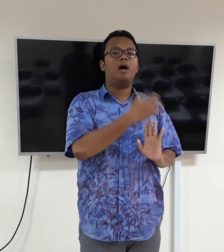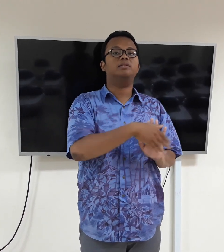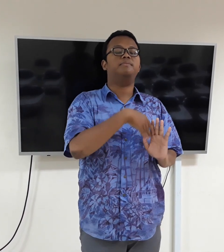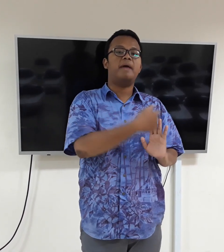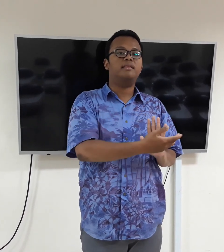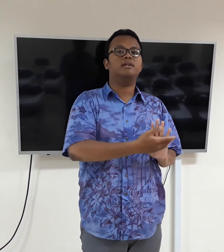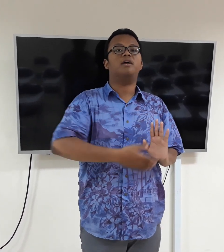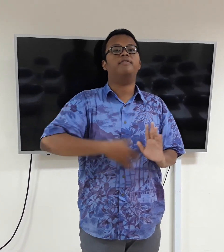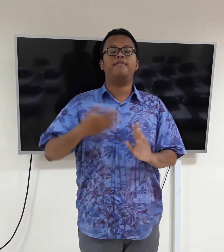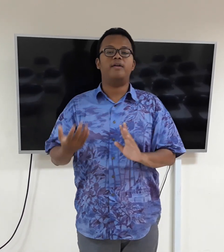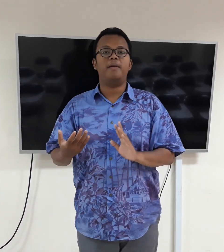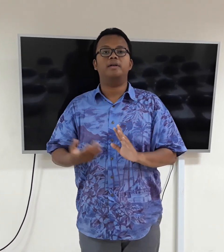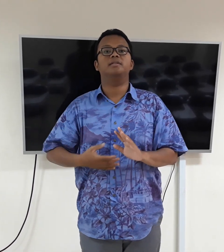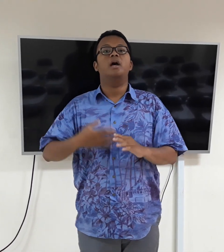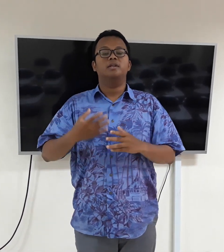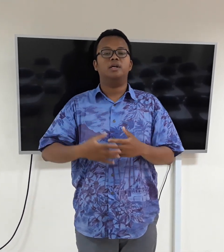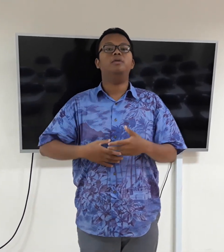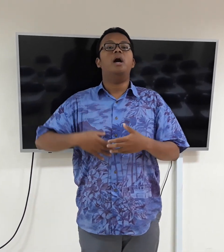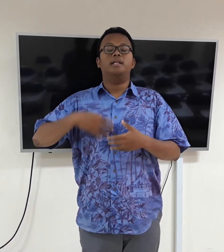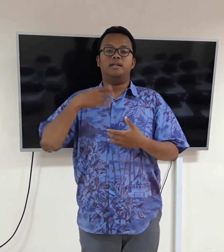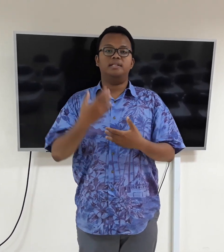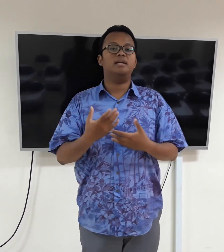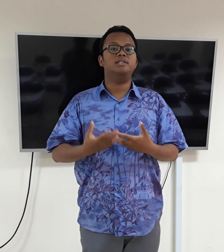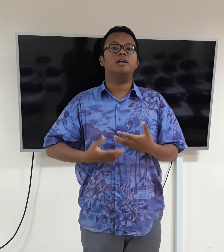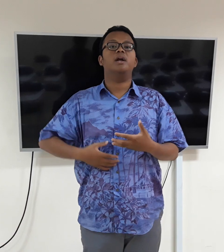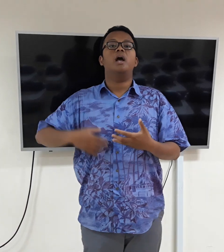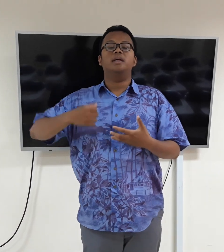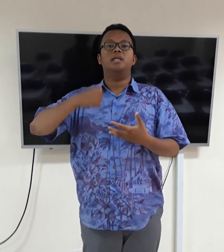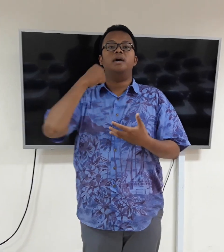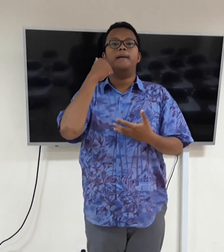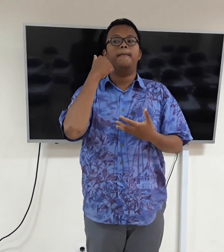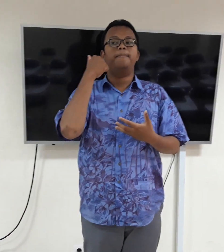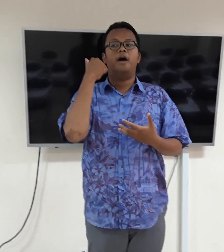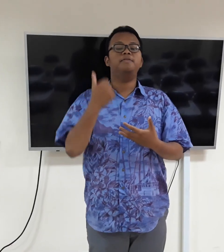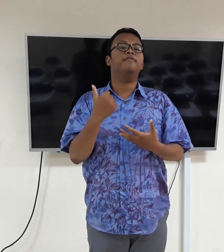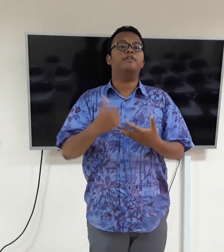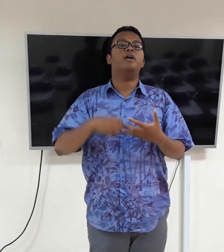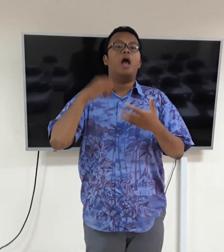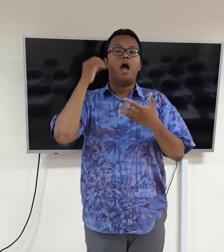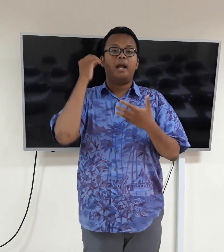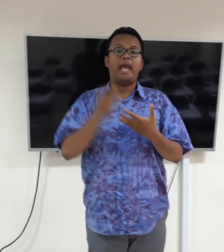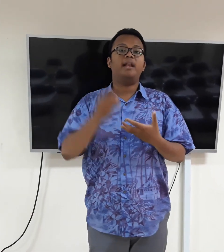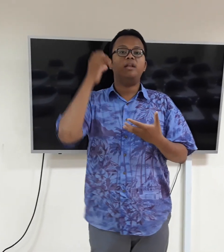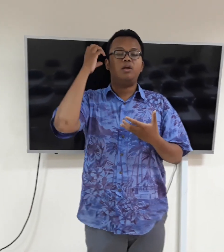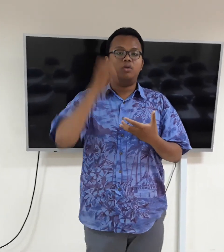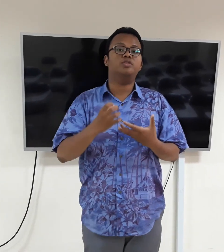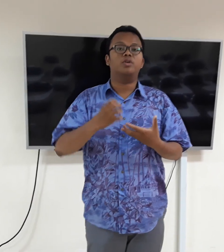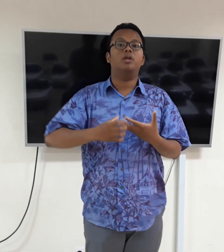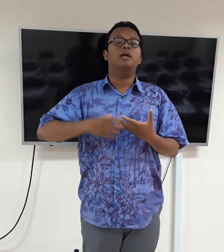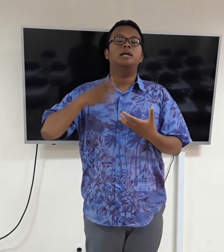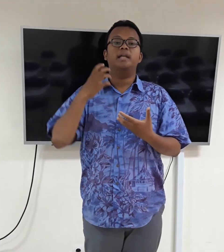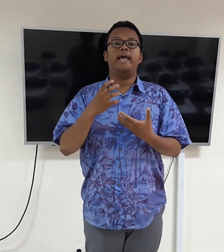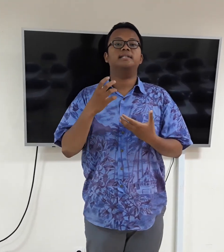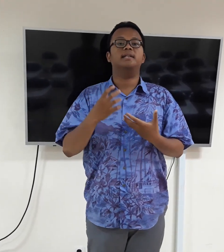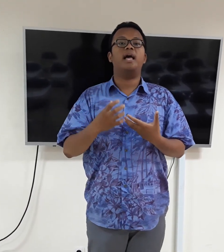out matters of the variables. So the researcher, the observer, can control the external